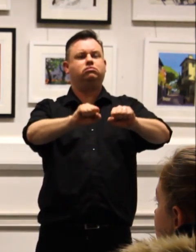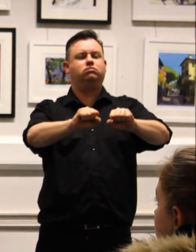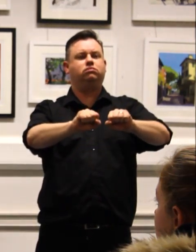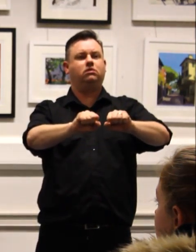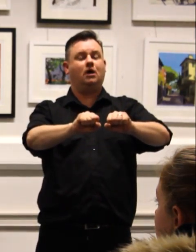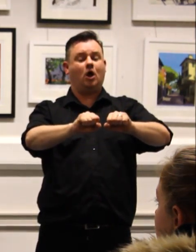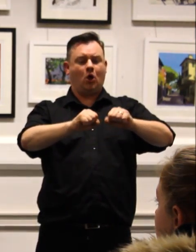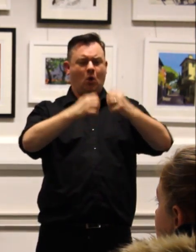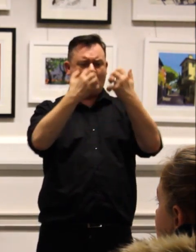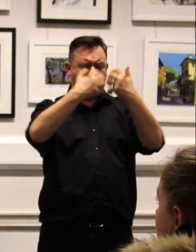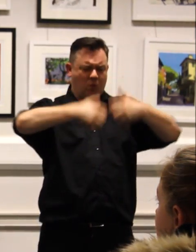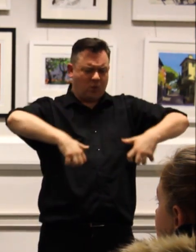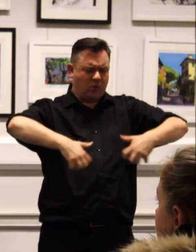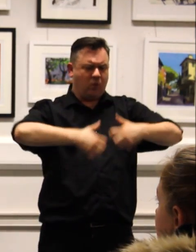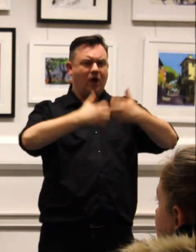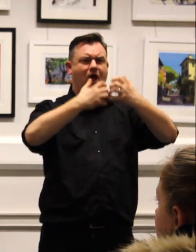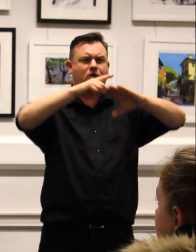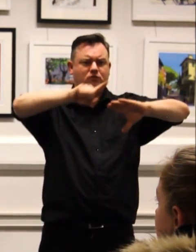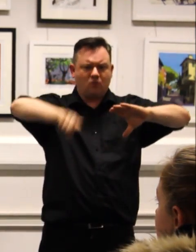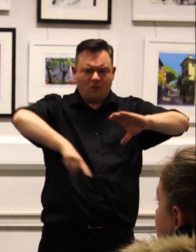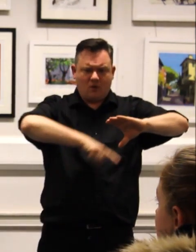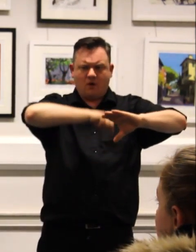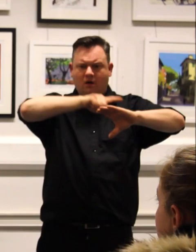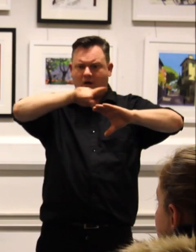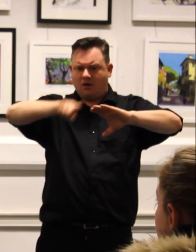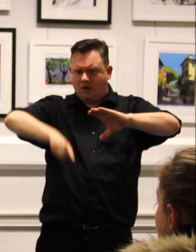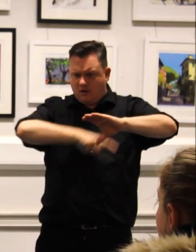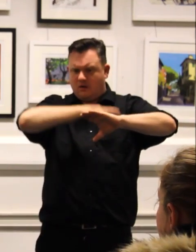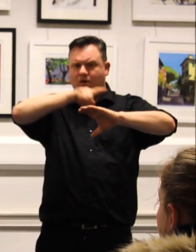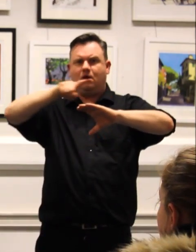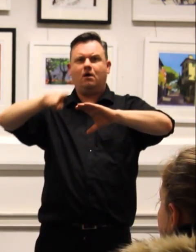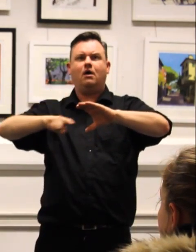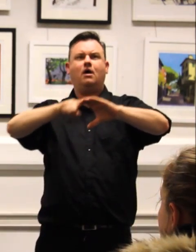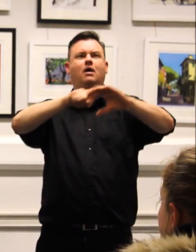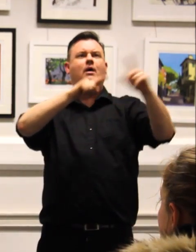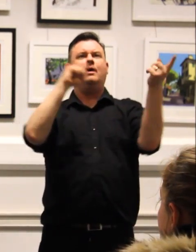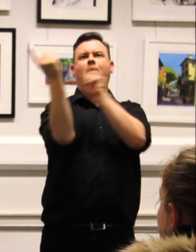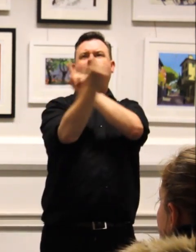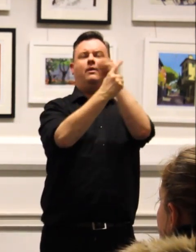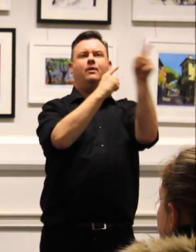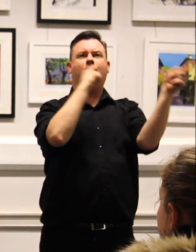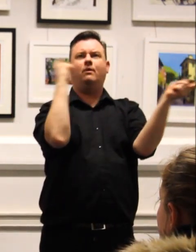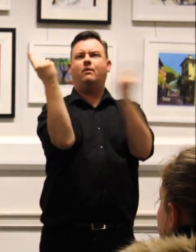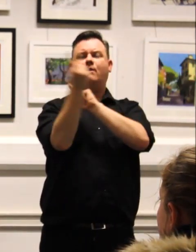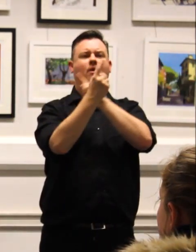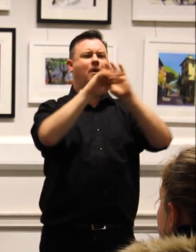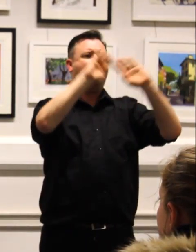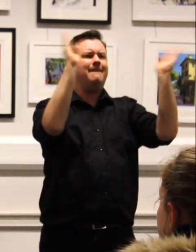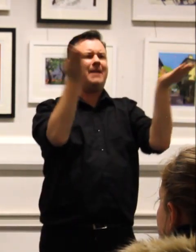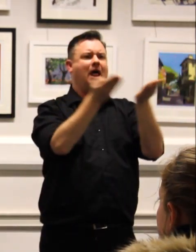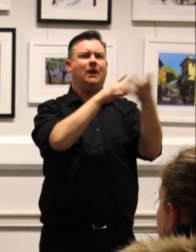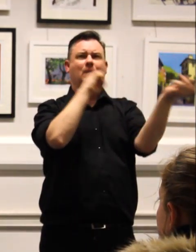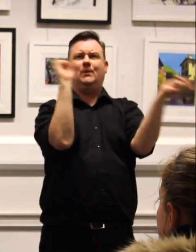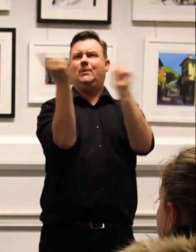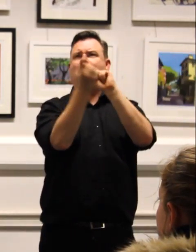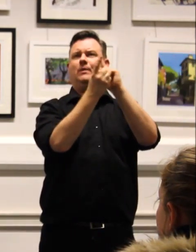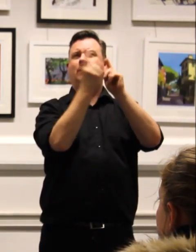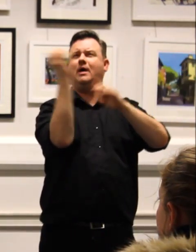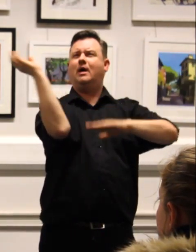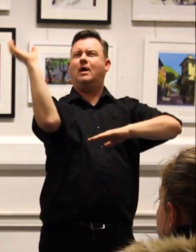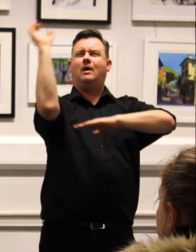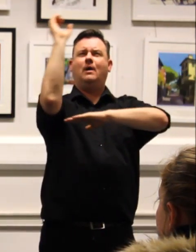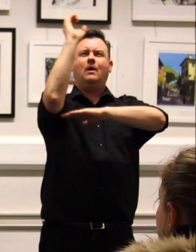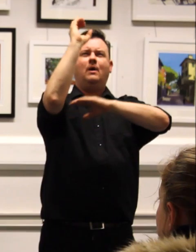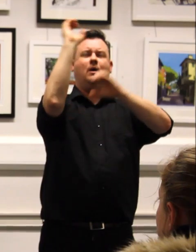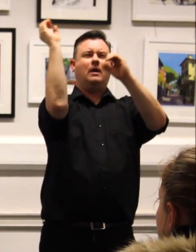The wheels turned freely. Planets spun their orbits. Eclipses came and